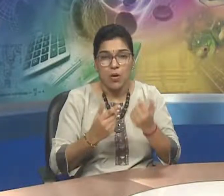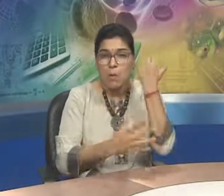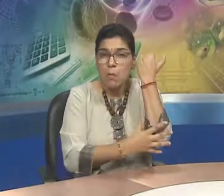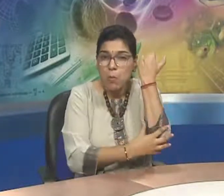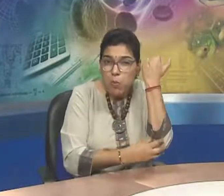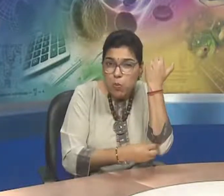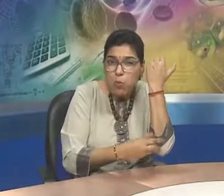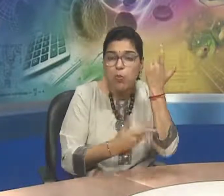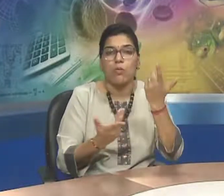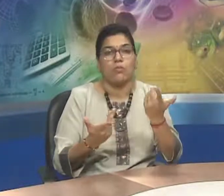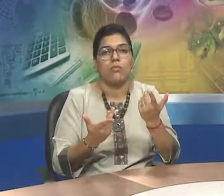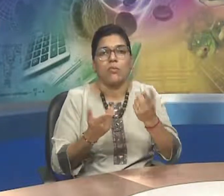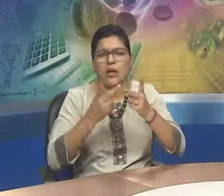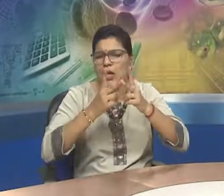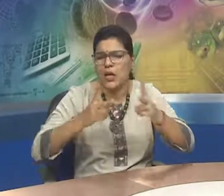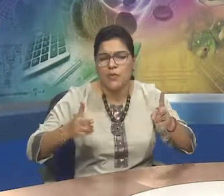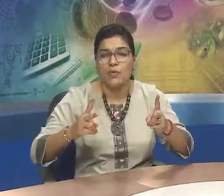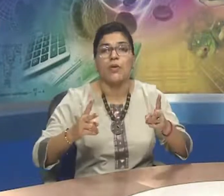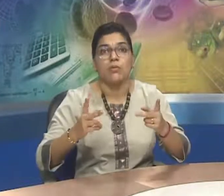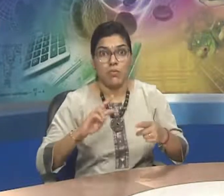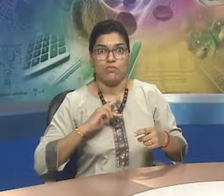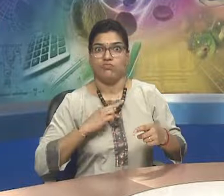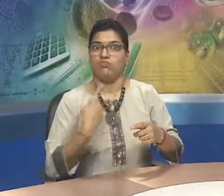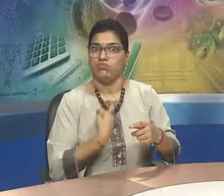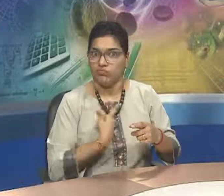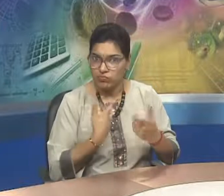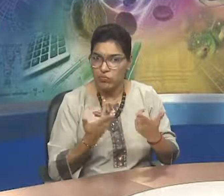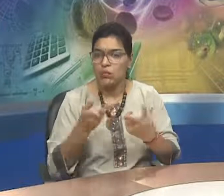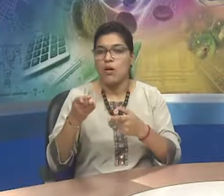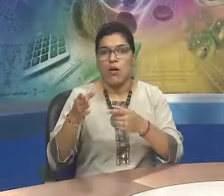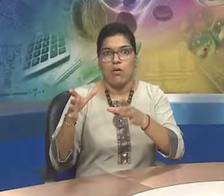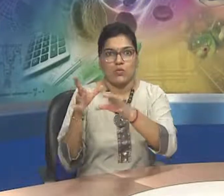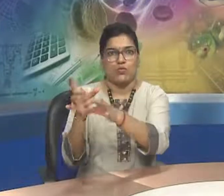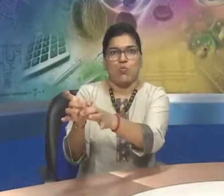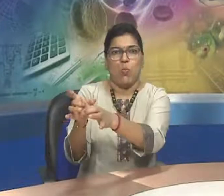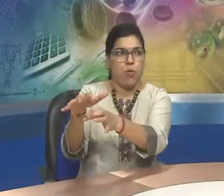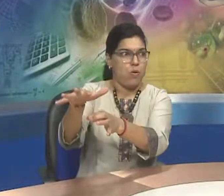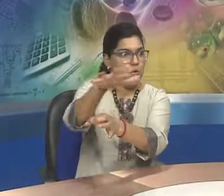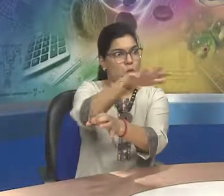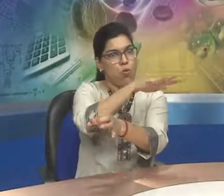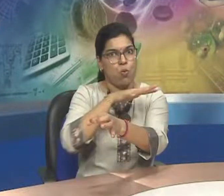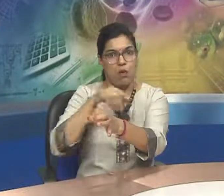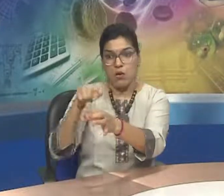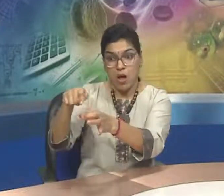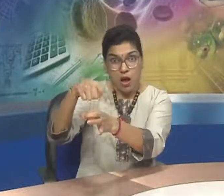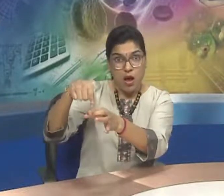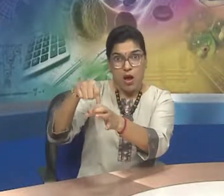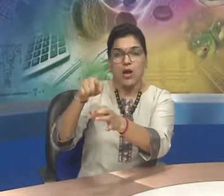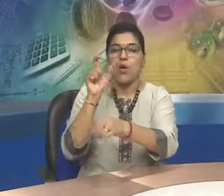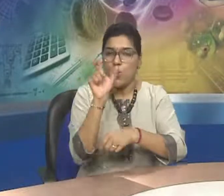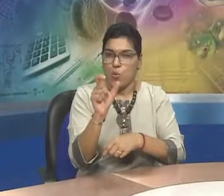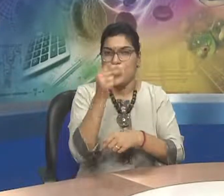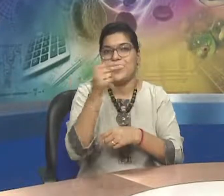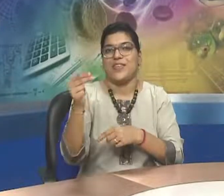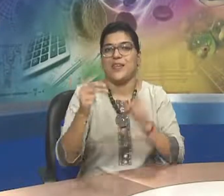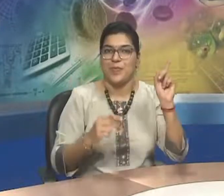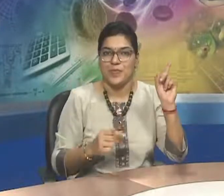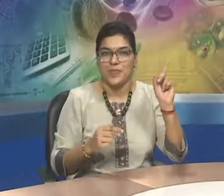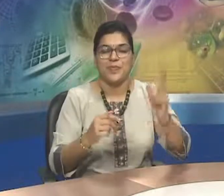in number. For example, PWD, SC, ST. The group of people